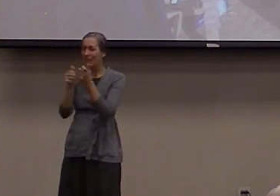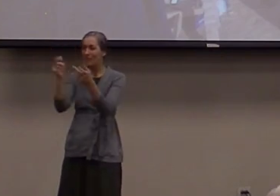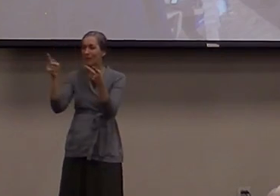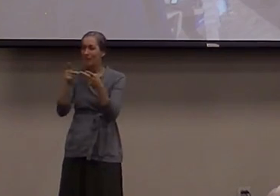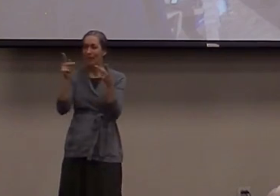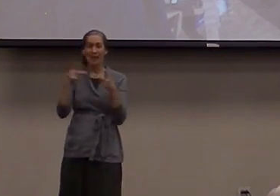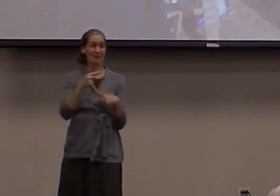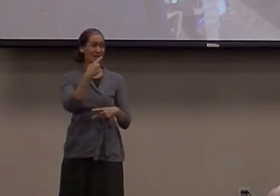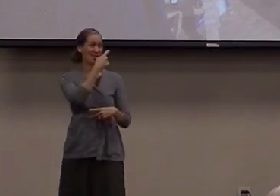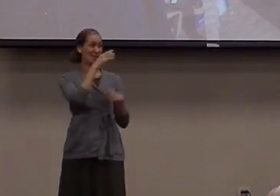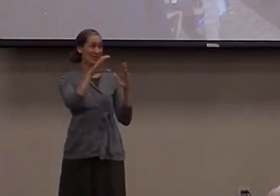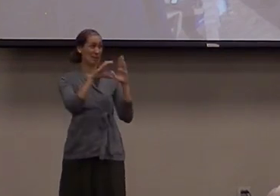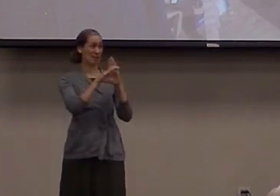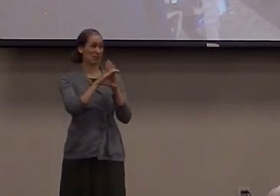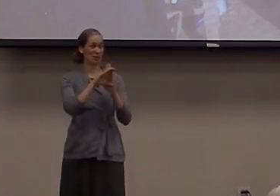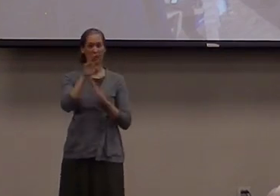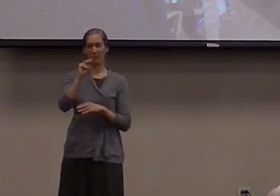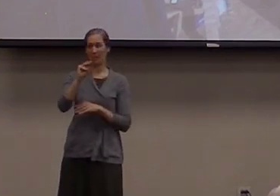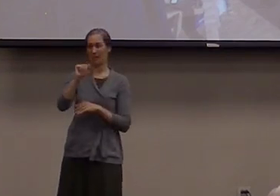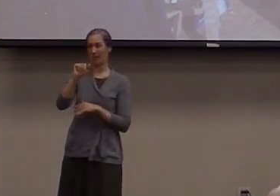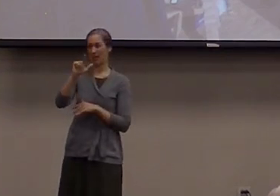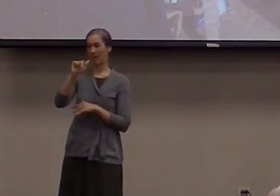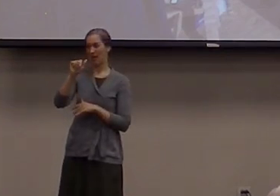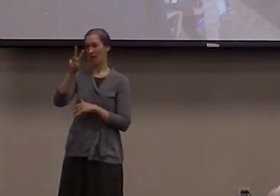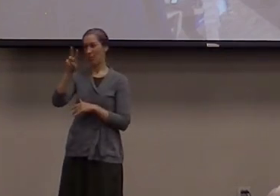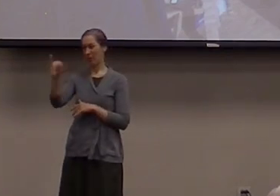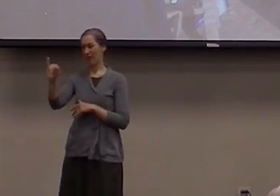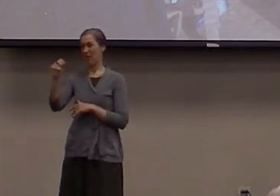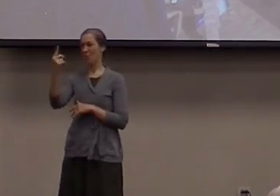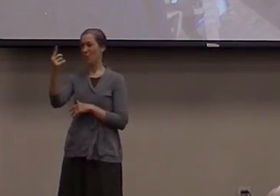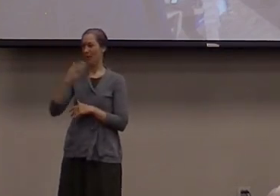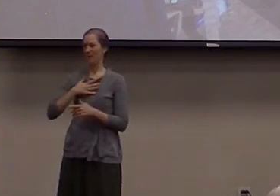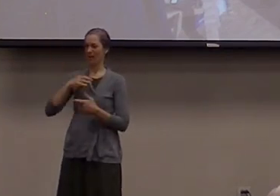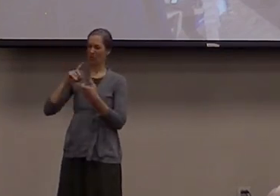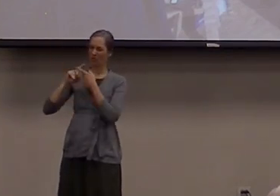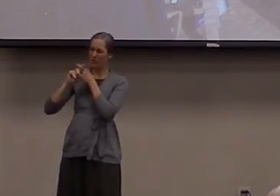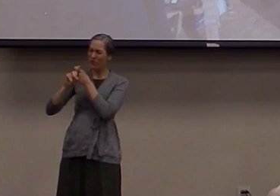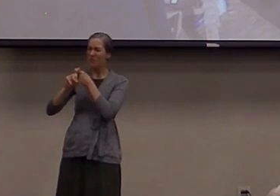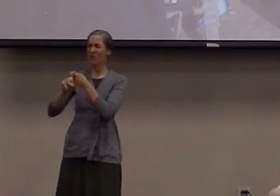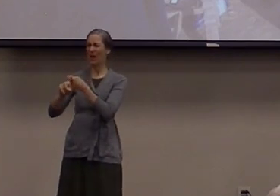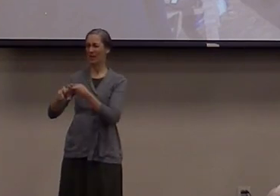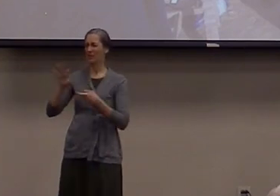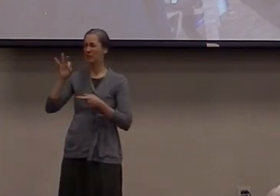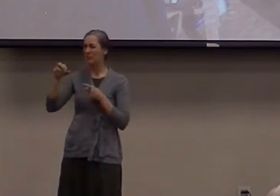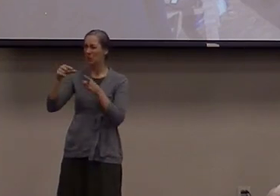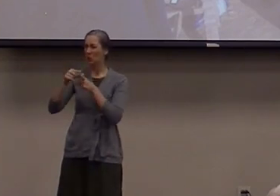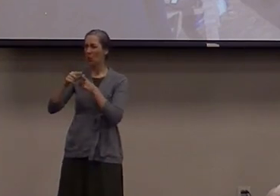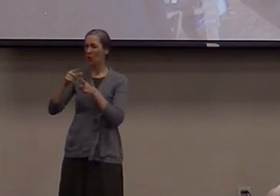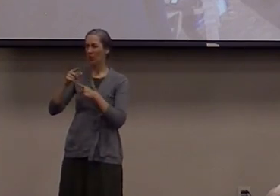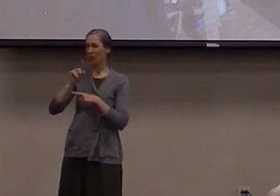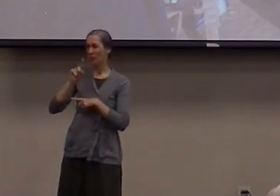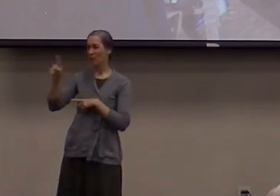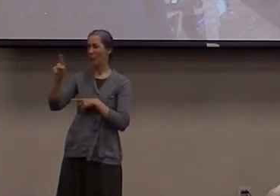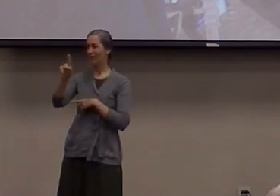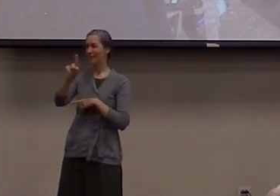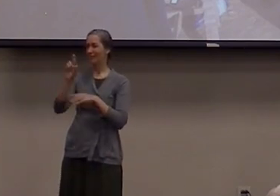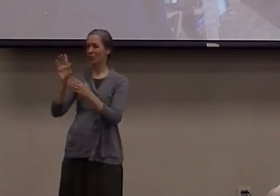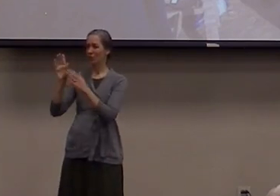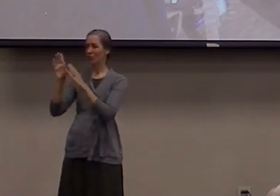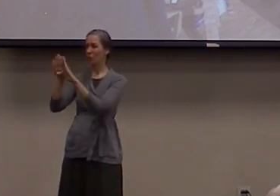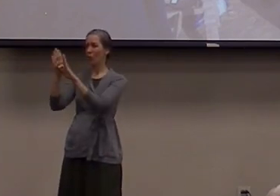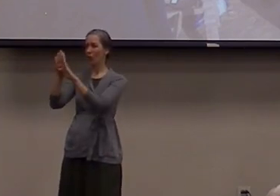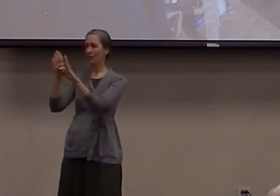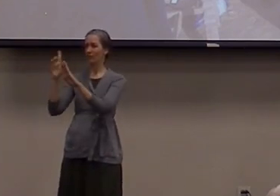to be Malawi. One of my really good friends, Salik Gambi, preaching the Word door to door. You know, in their school on